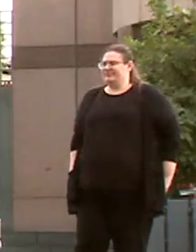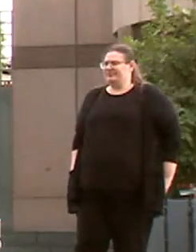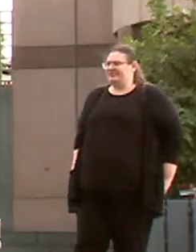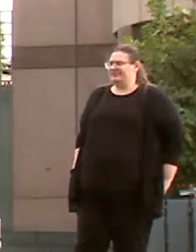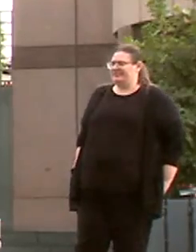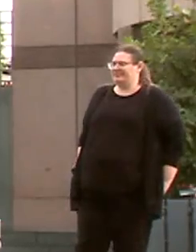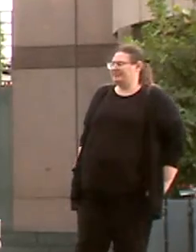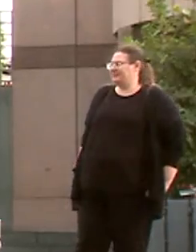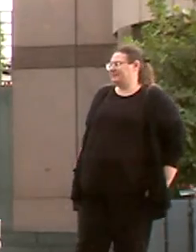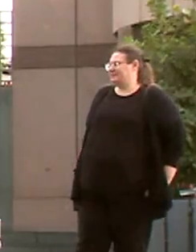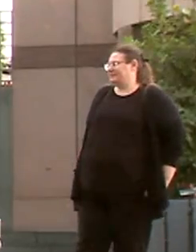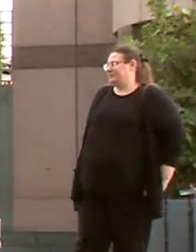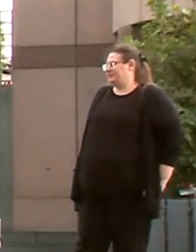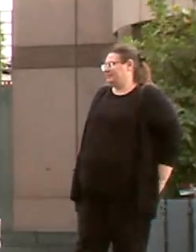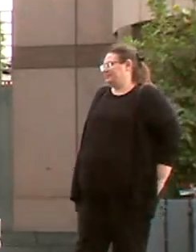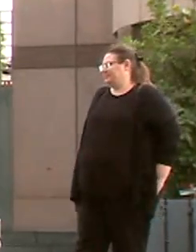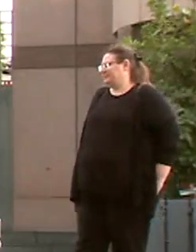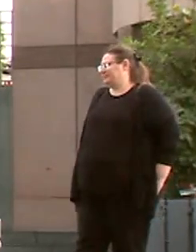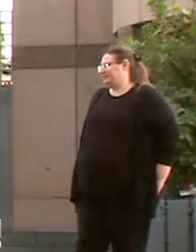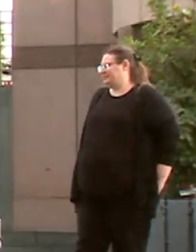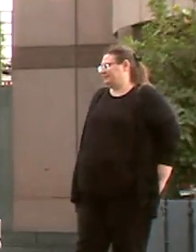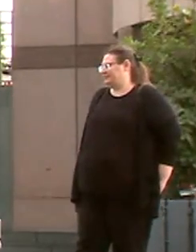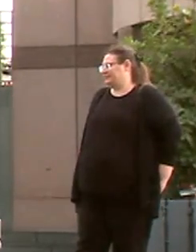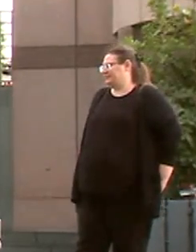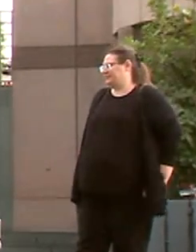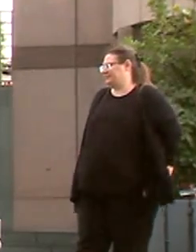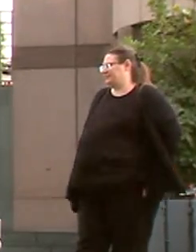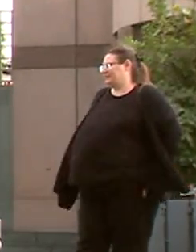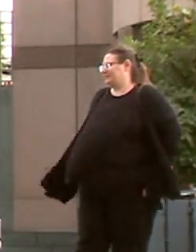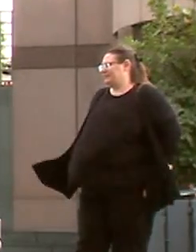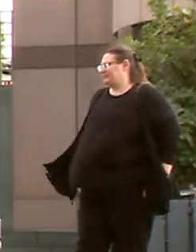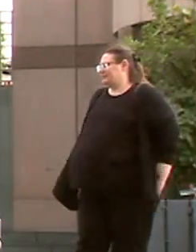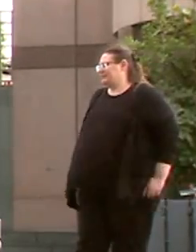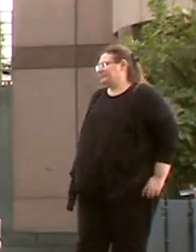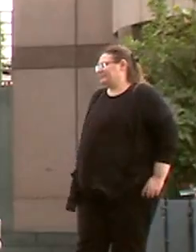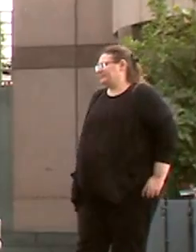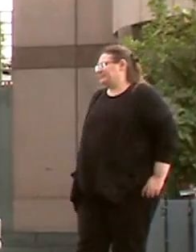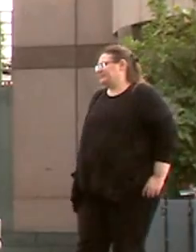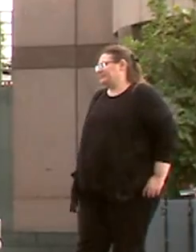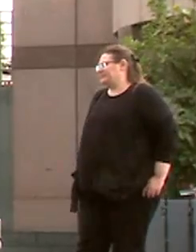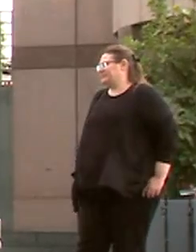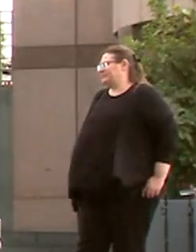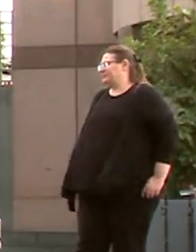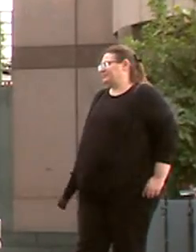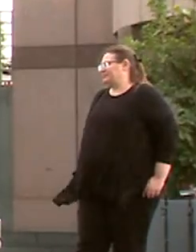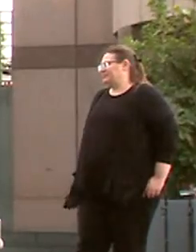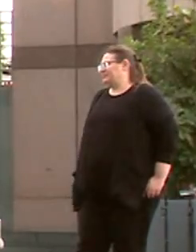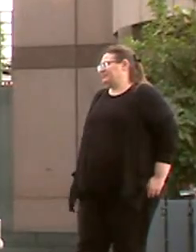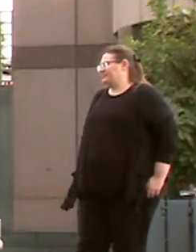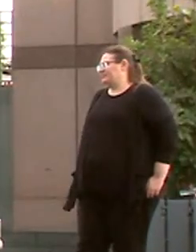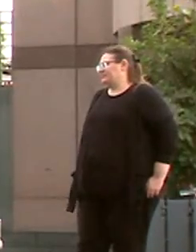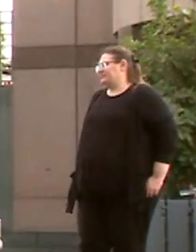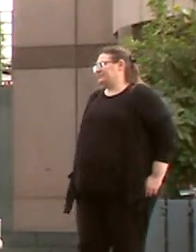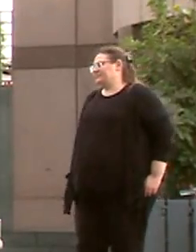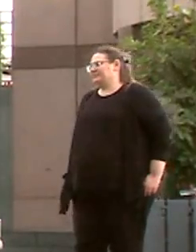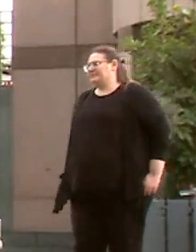and eyeballs to projects and productions. So we have to unite that way, as other groups have, in order